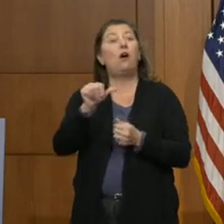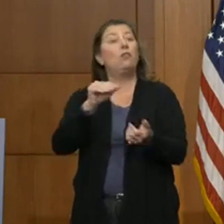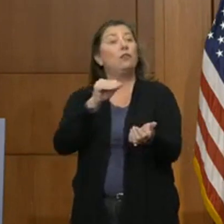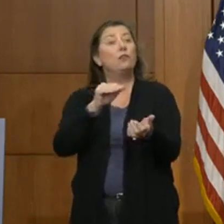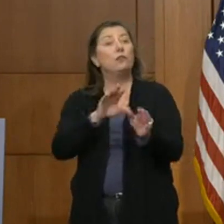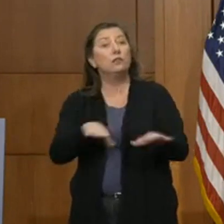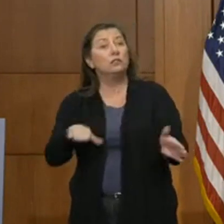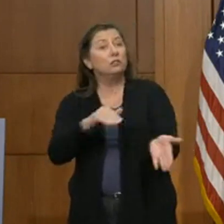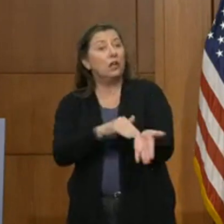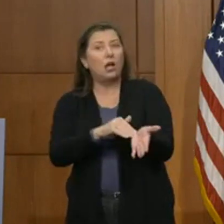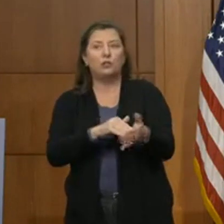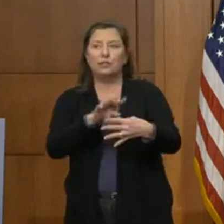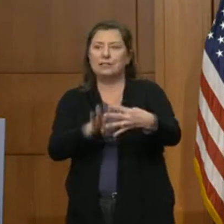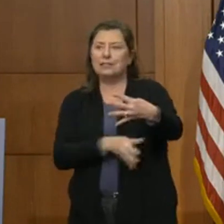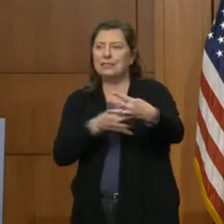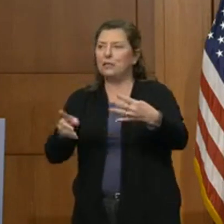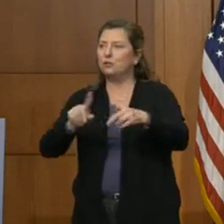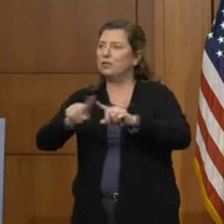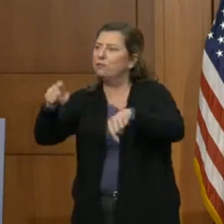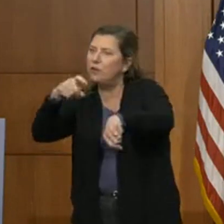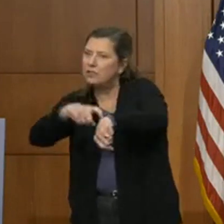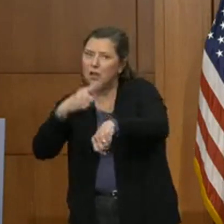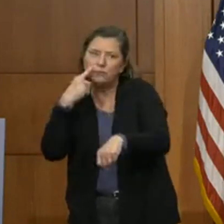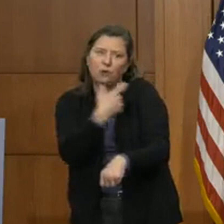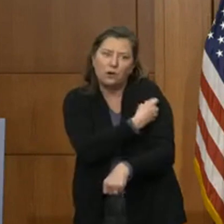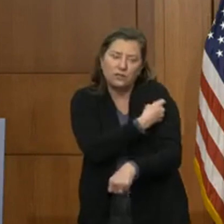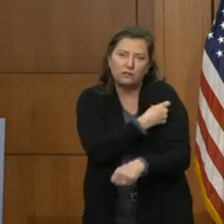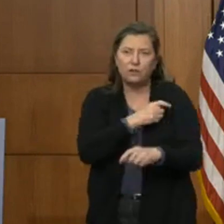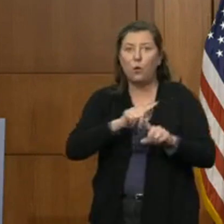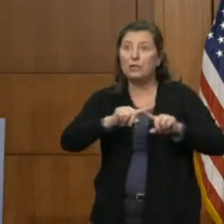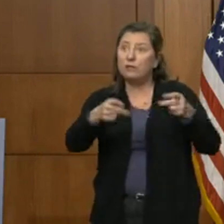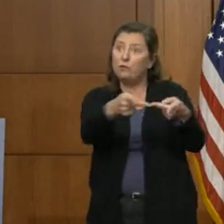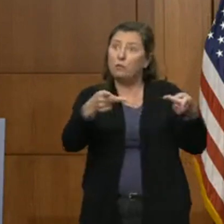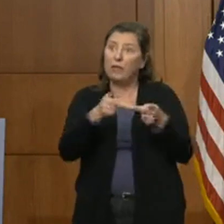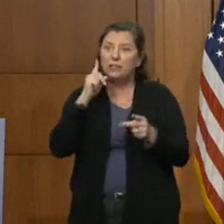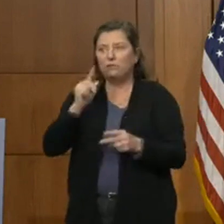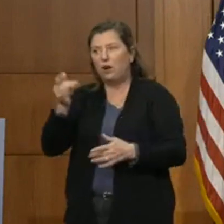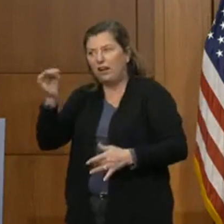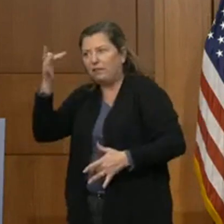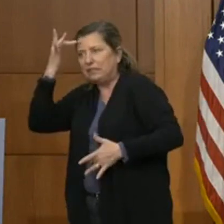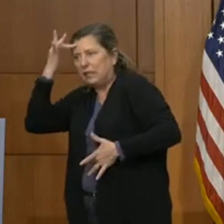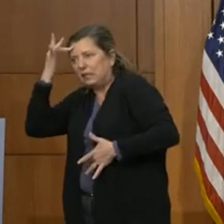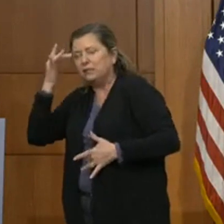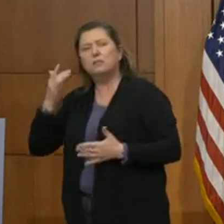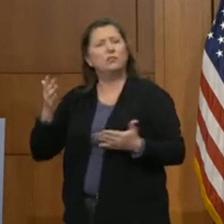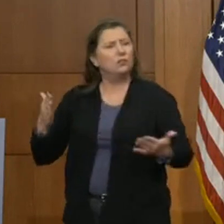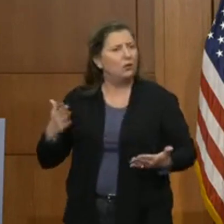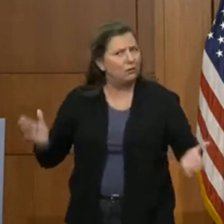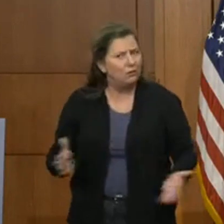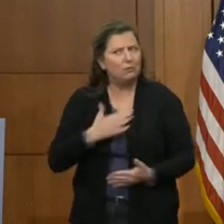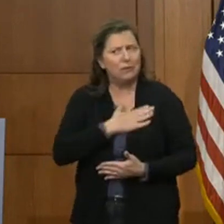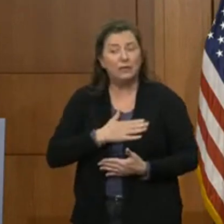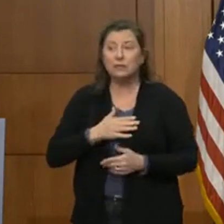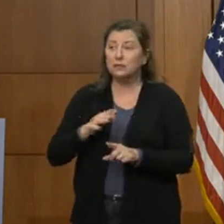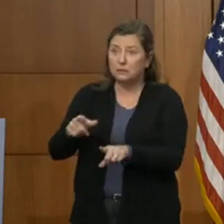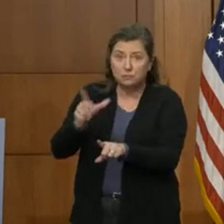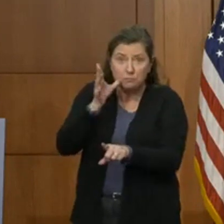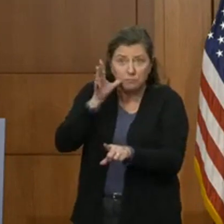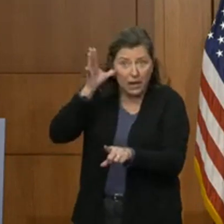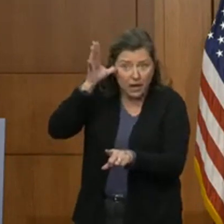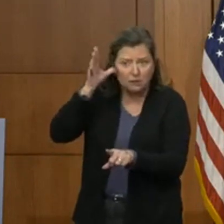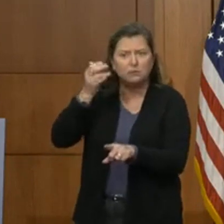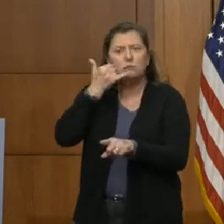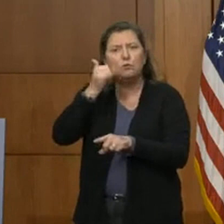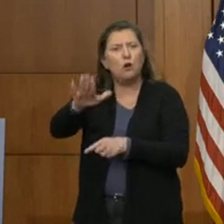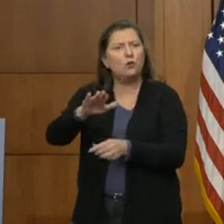different times or different locations than sick visits. So please, parents, call your pediatrician